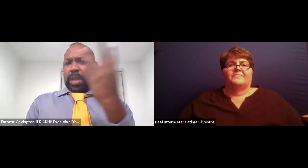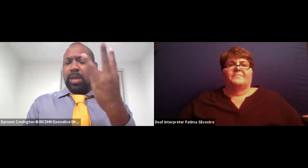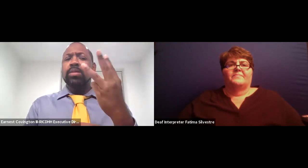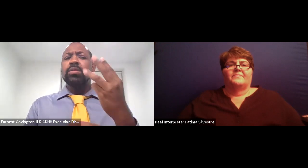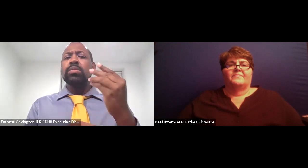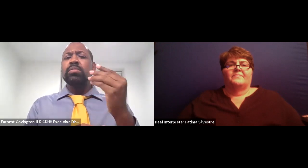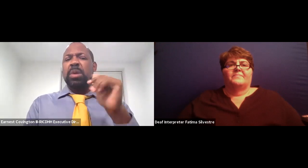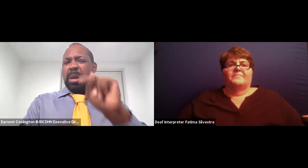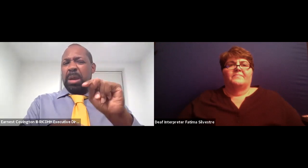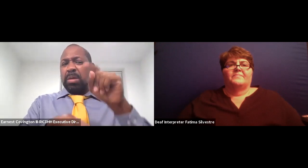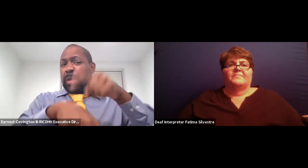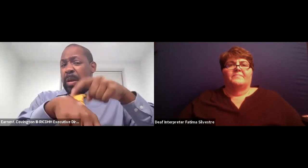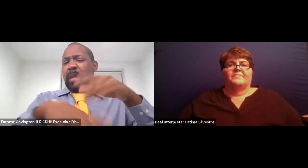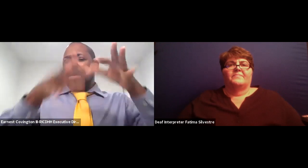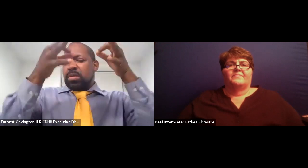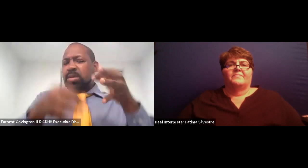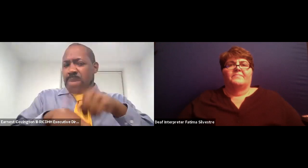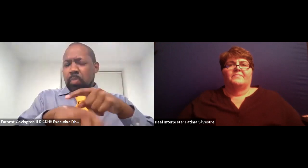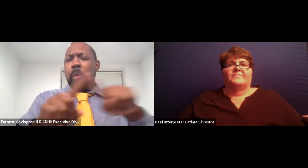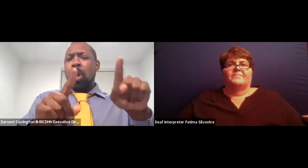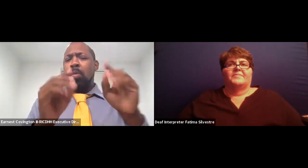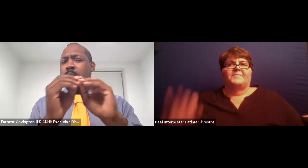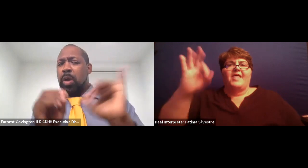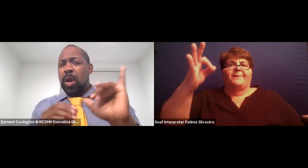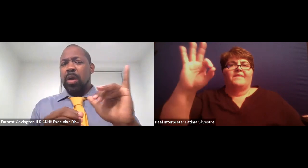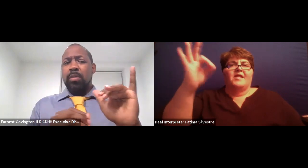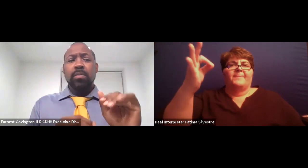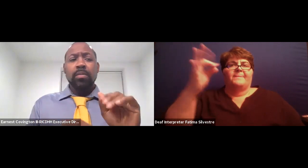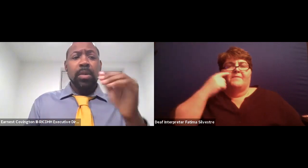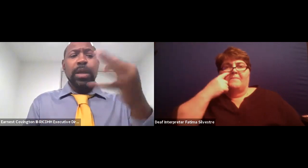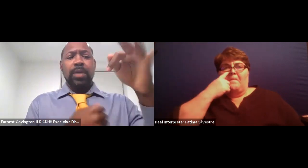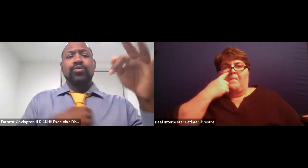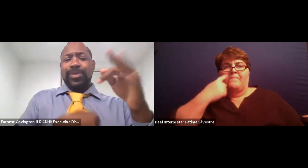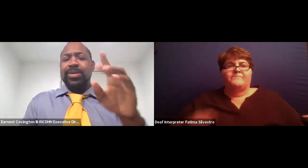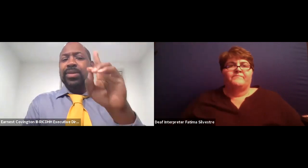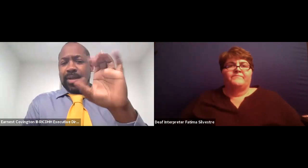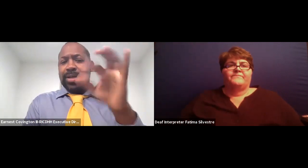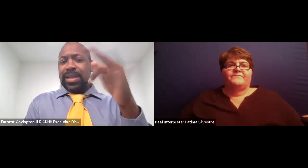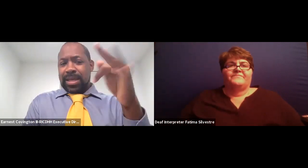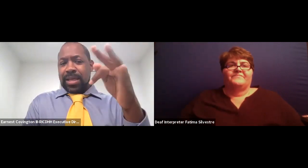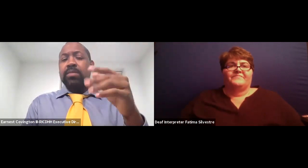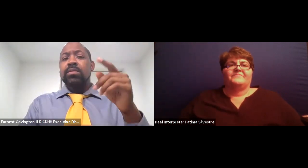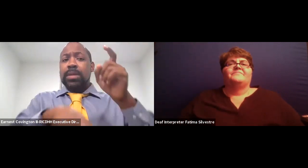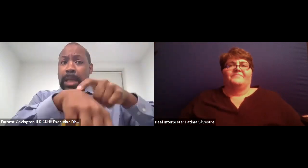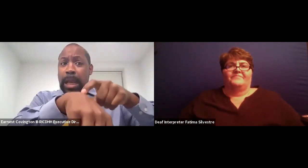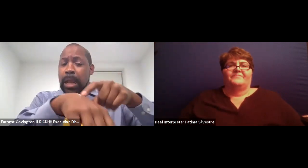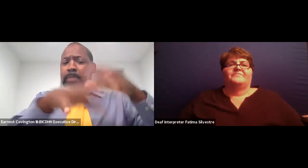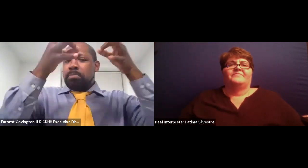Yes. Excuse me, the 7th. We haven't chosen a time yet. The 9th. It is the 9th.